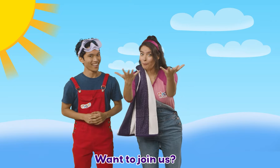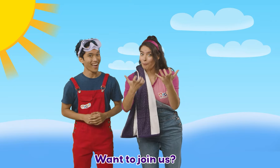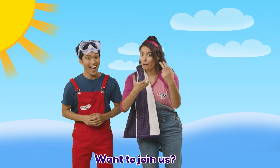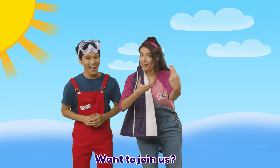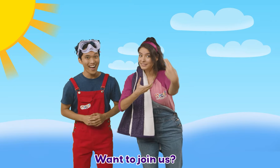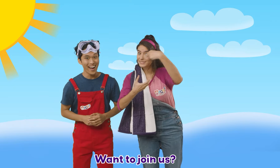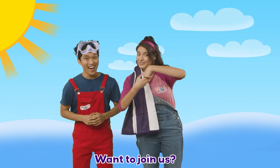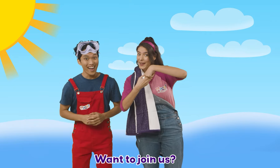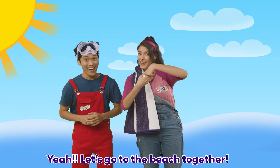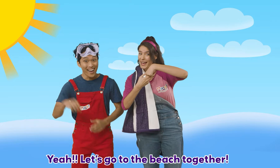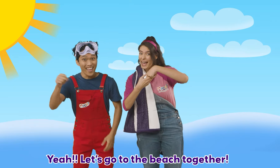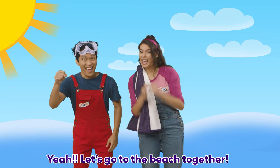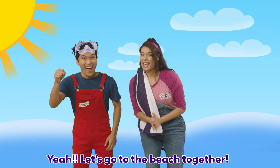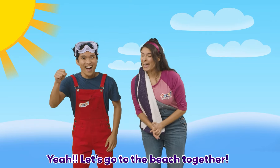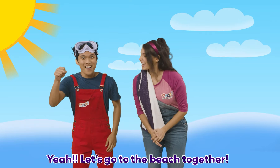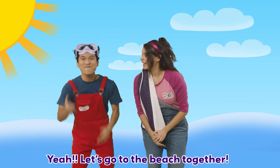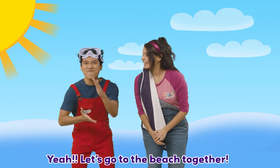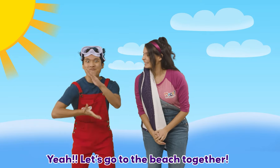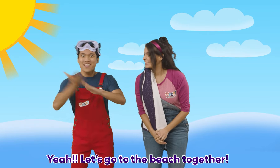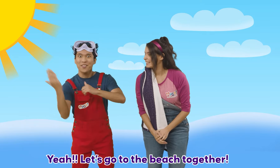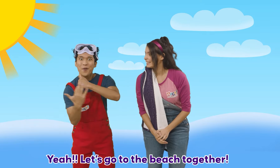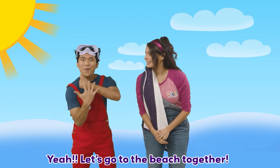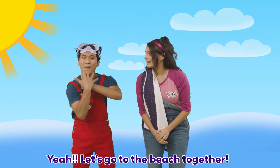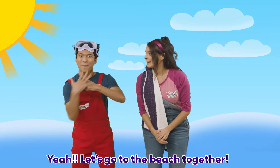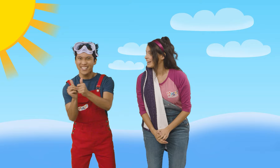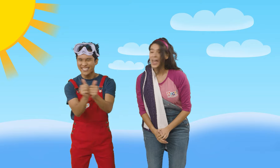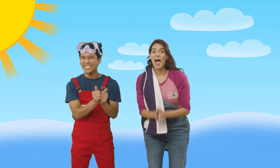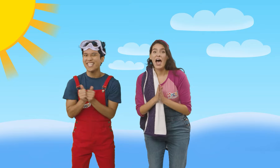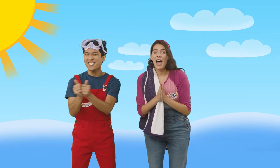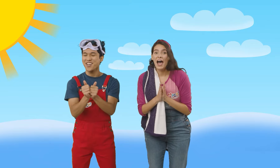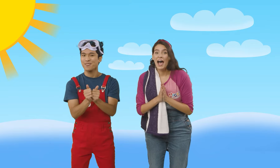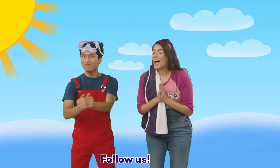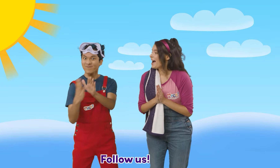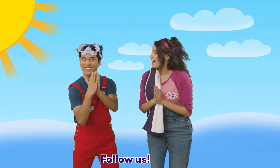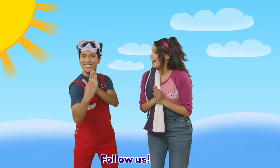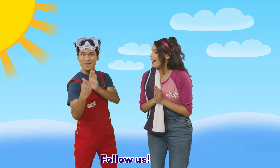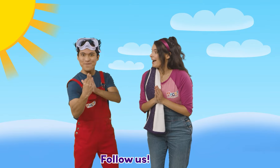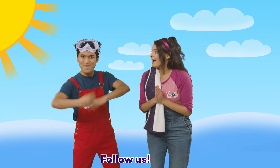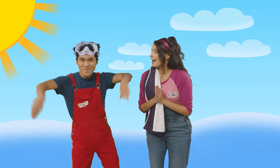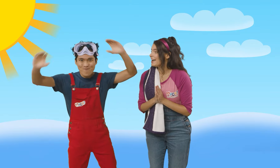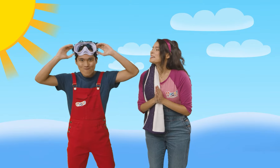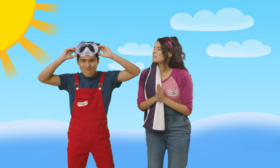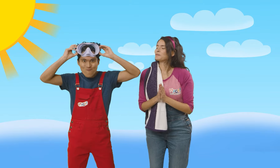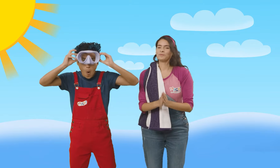to join us? Yeah, let's go to the beach together. Follow us.